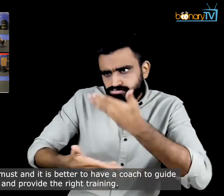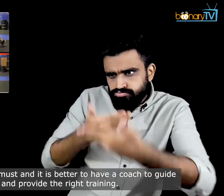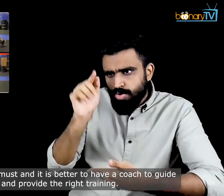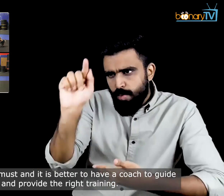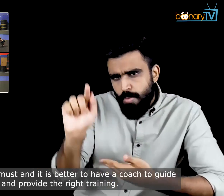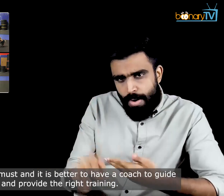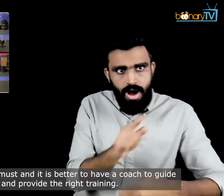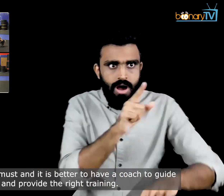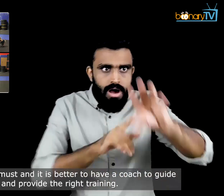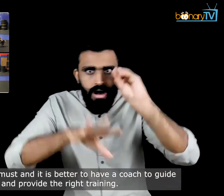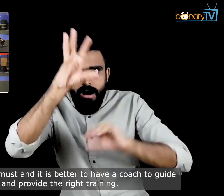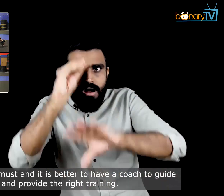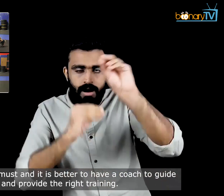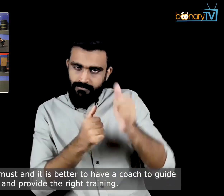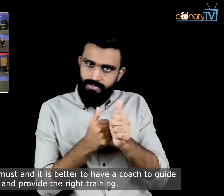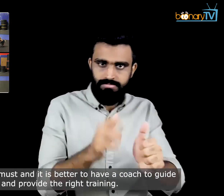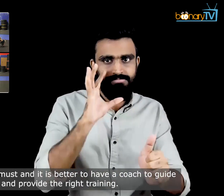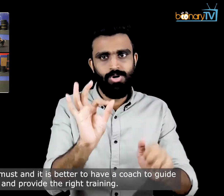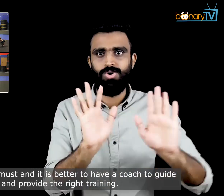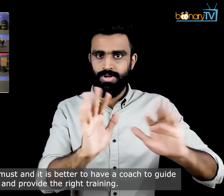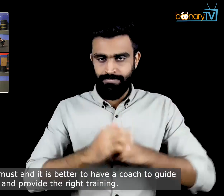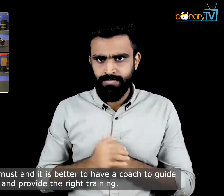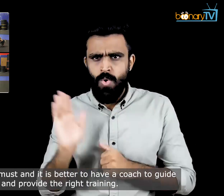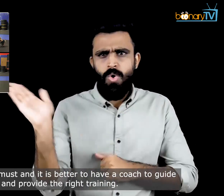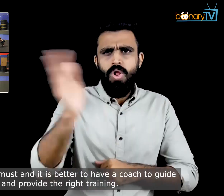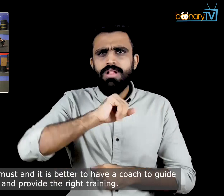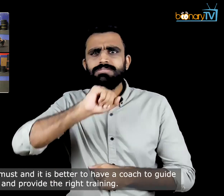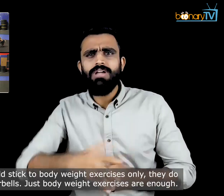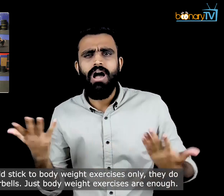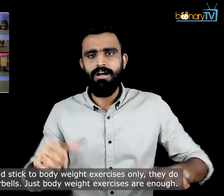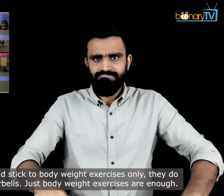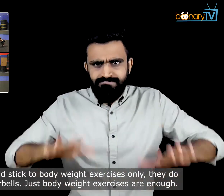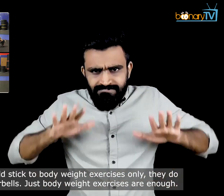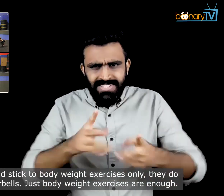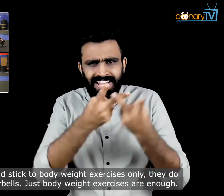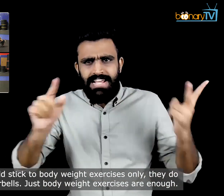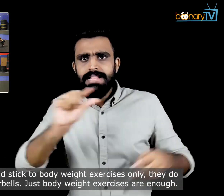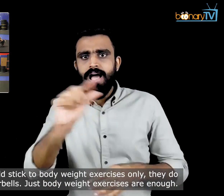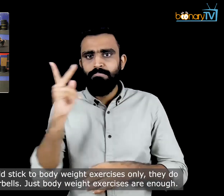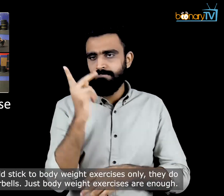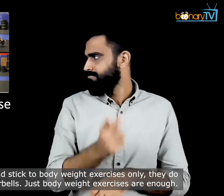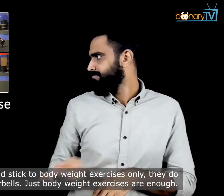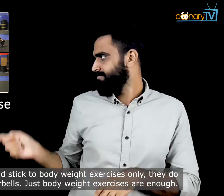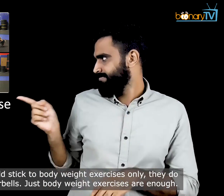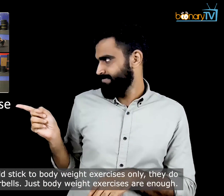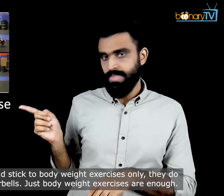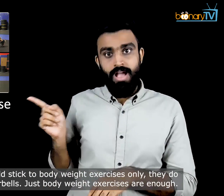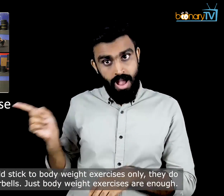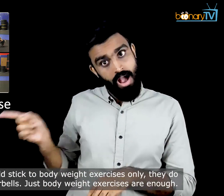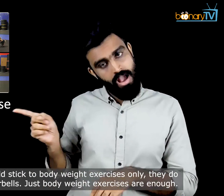to guide you and provide the right training younger ones should stick to body weight